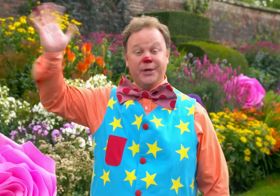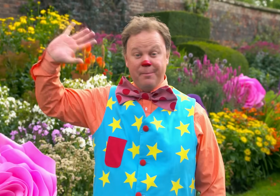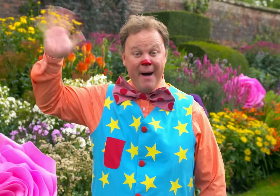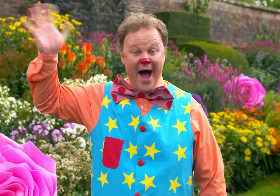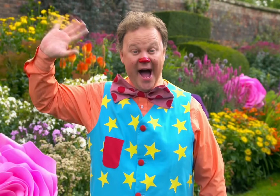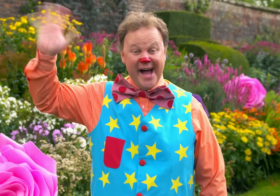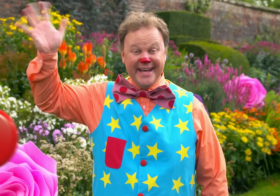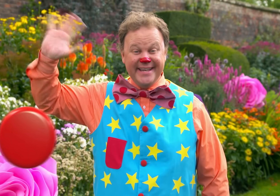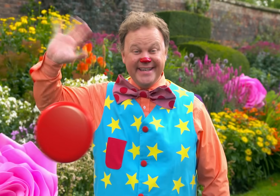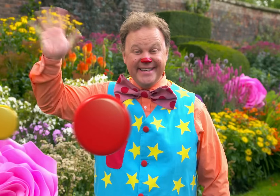Goodbye!